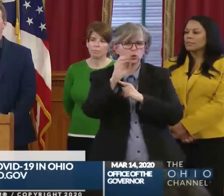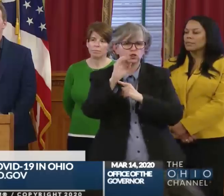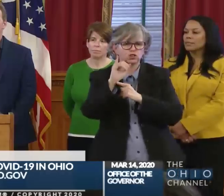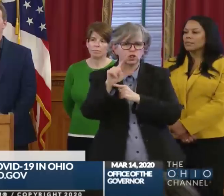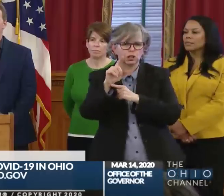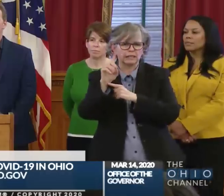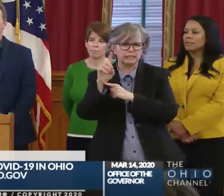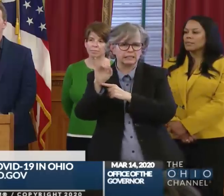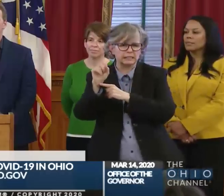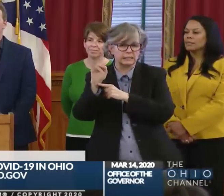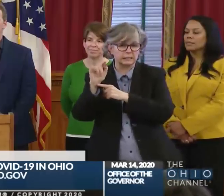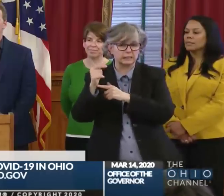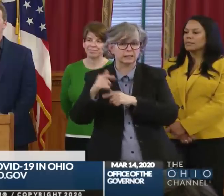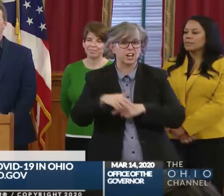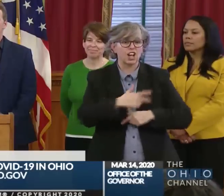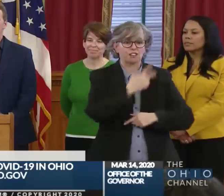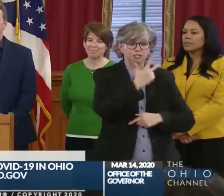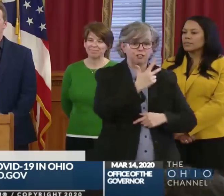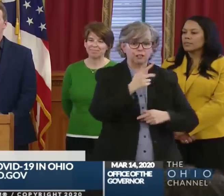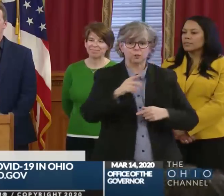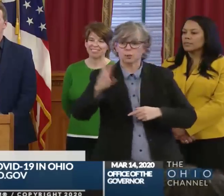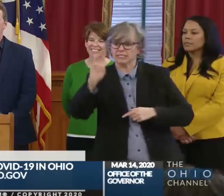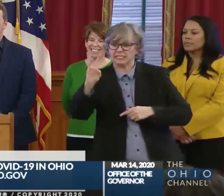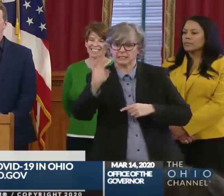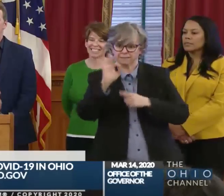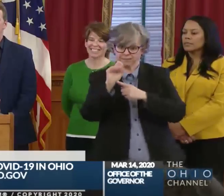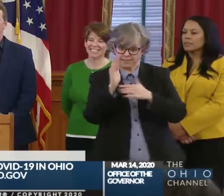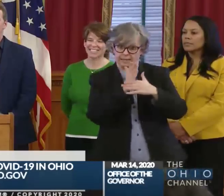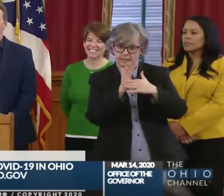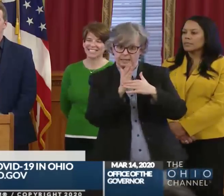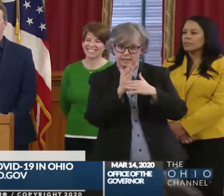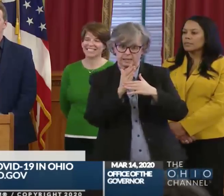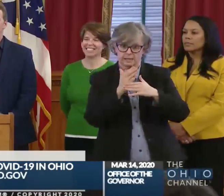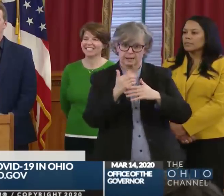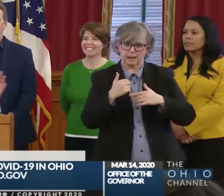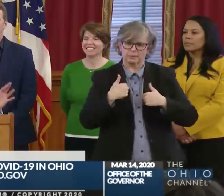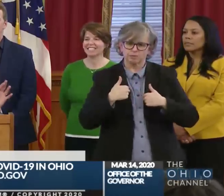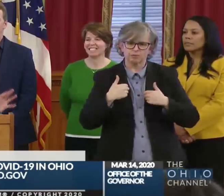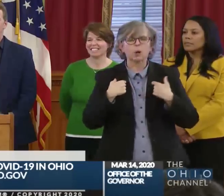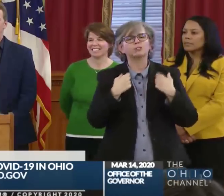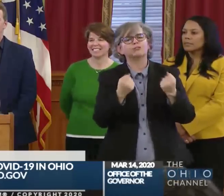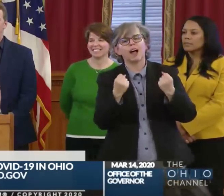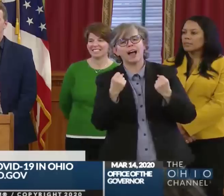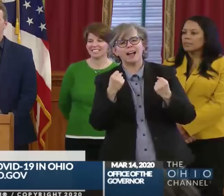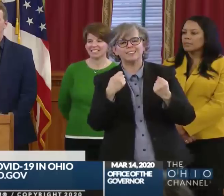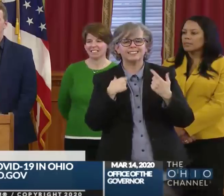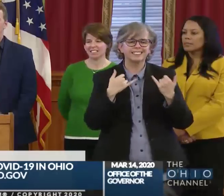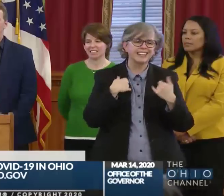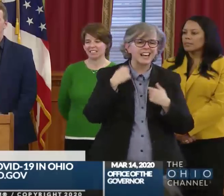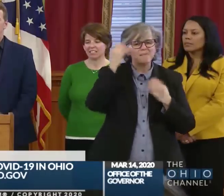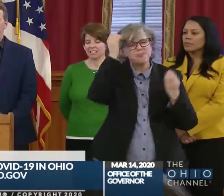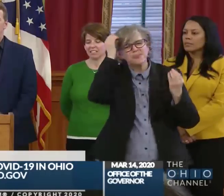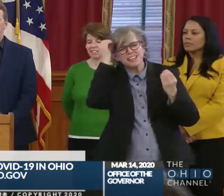I thought today on the way here about 6 degrees of separation, the Kevin Bacon rule. So Kevin Bacon is going to